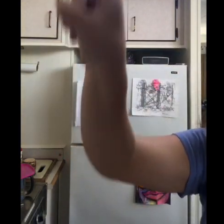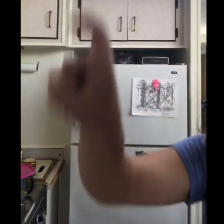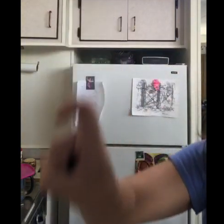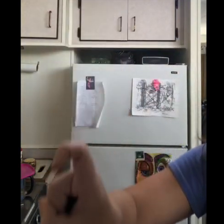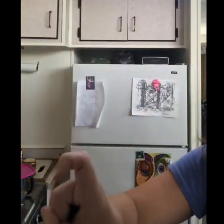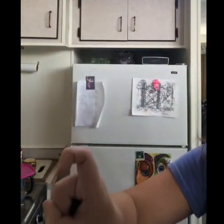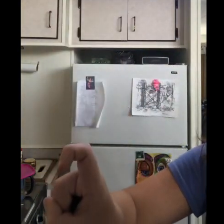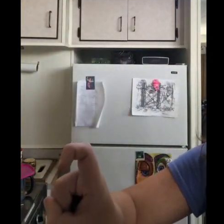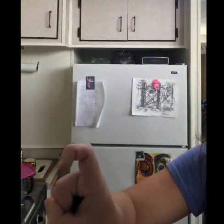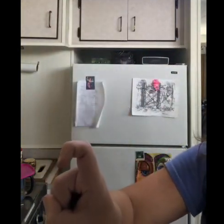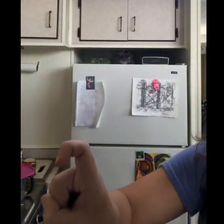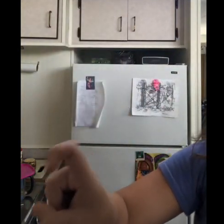Needs.